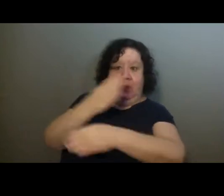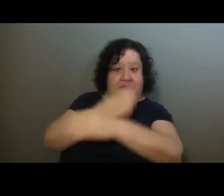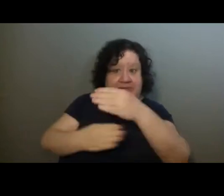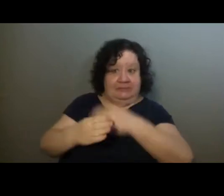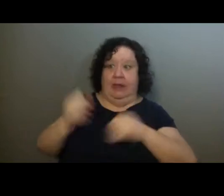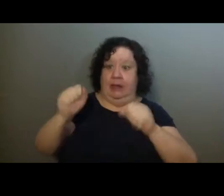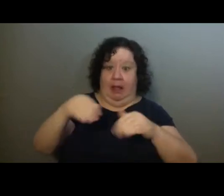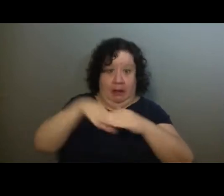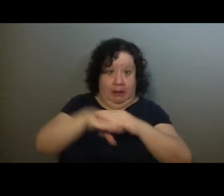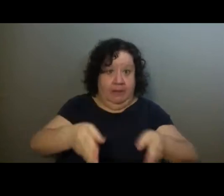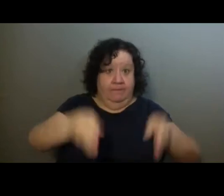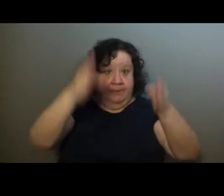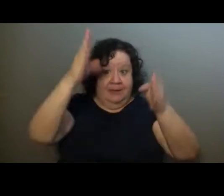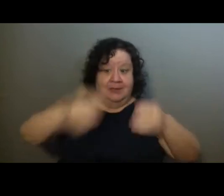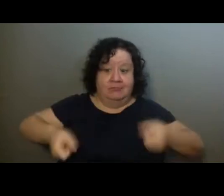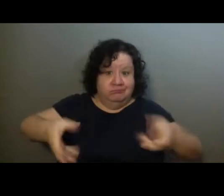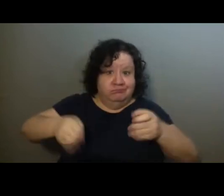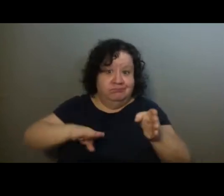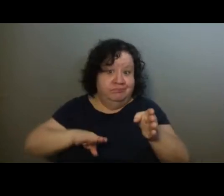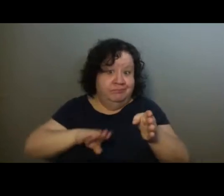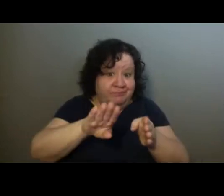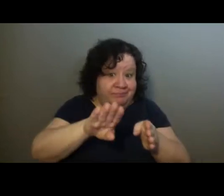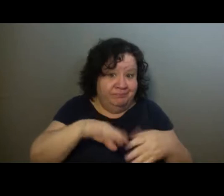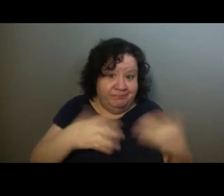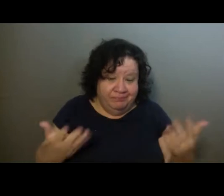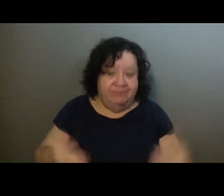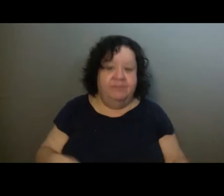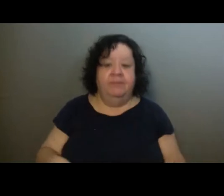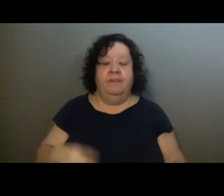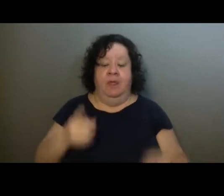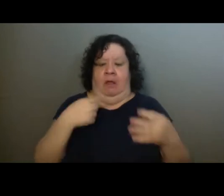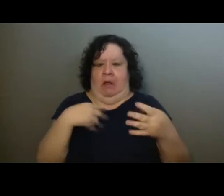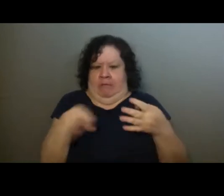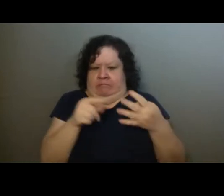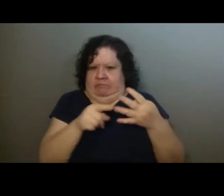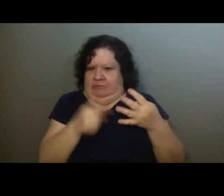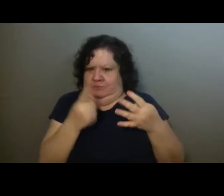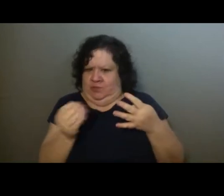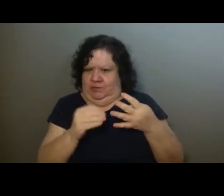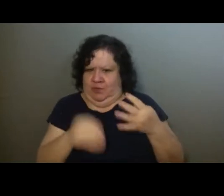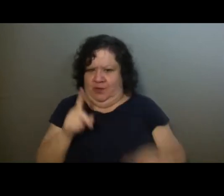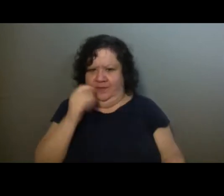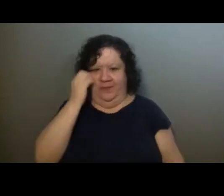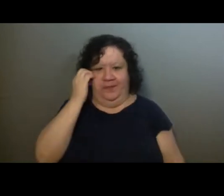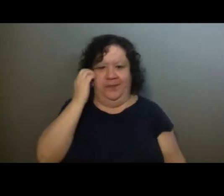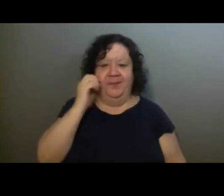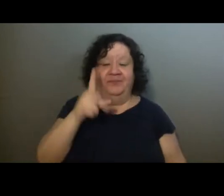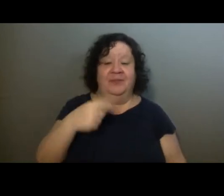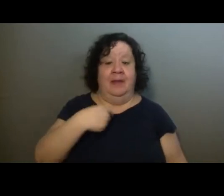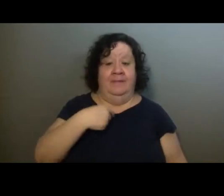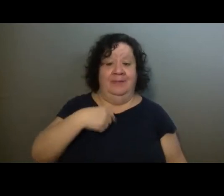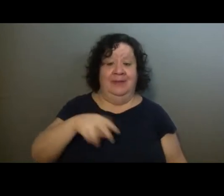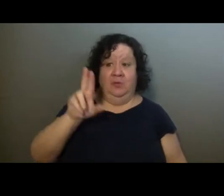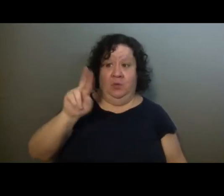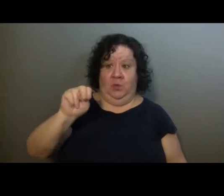Two other points. I think as UNDP, if we are really committed to working on this